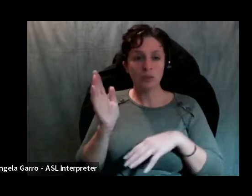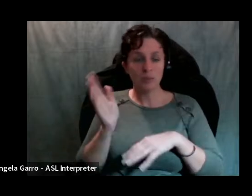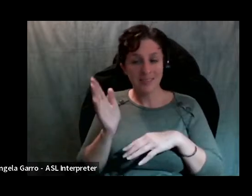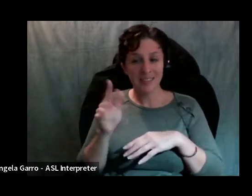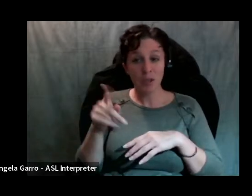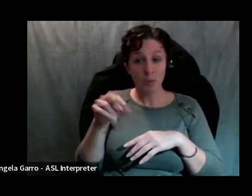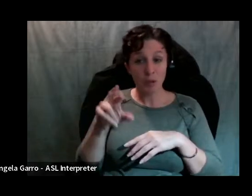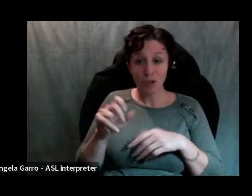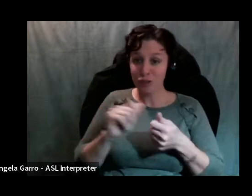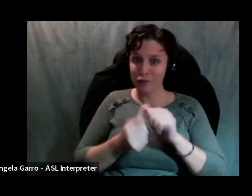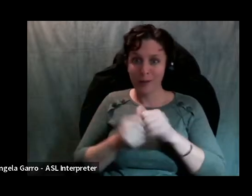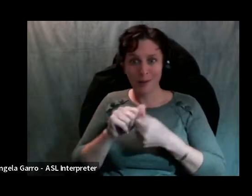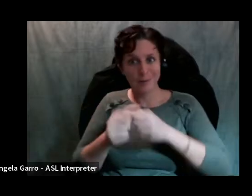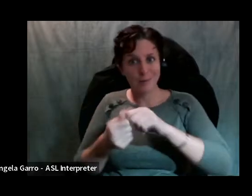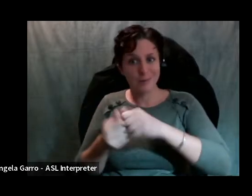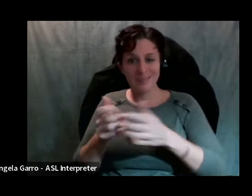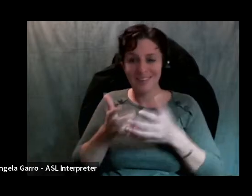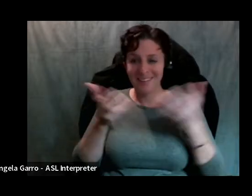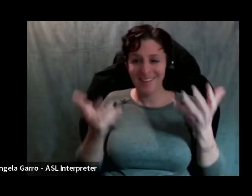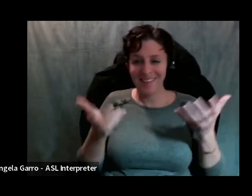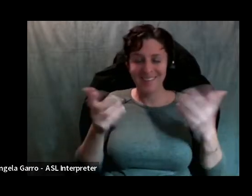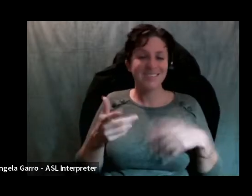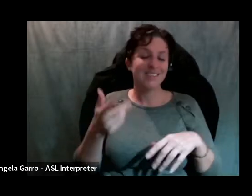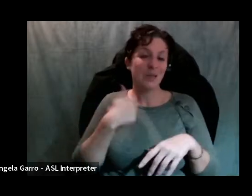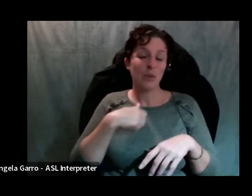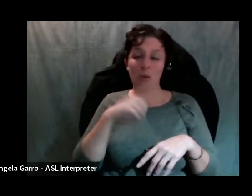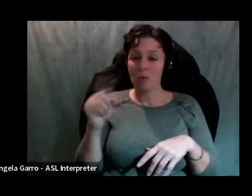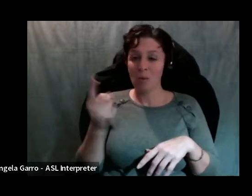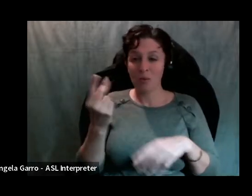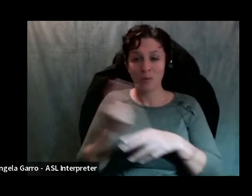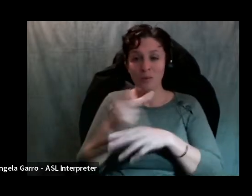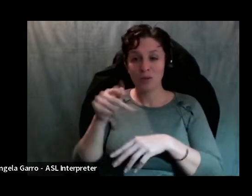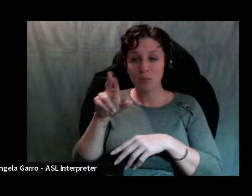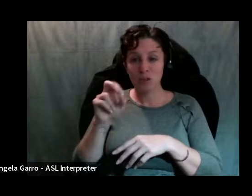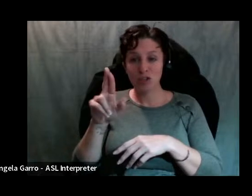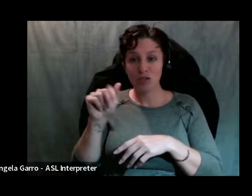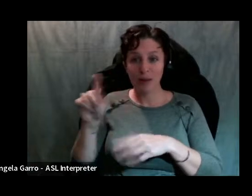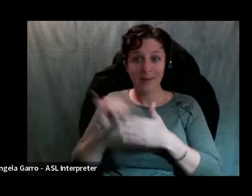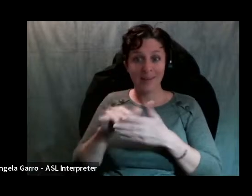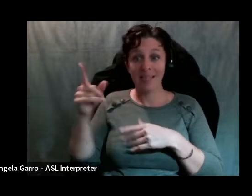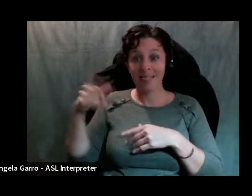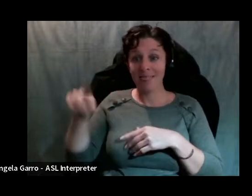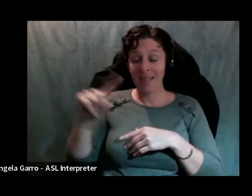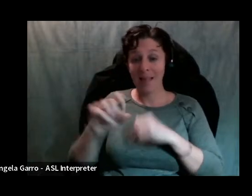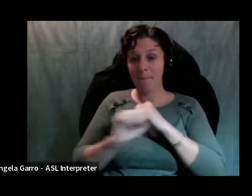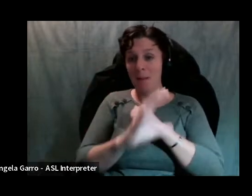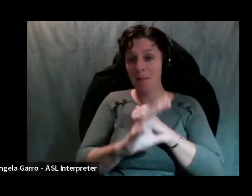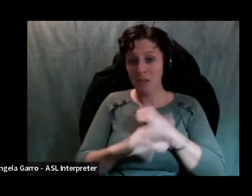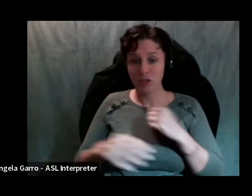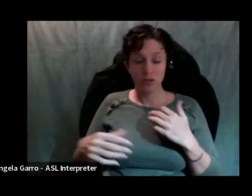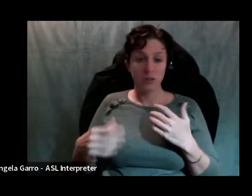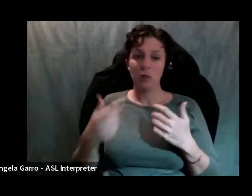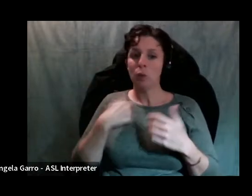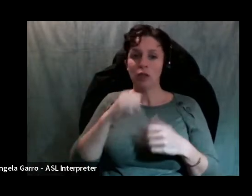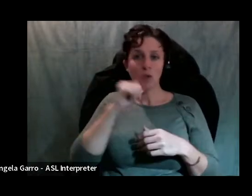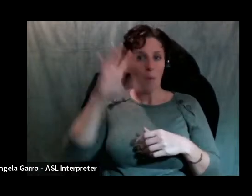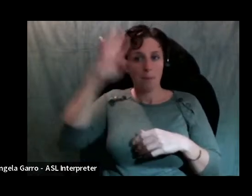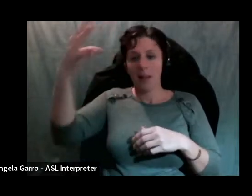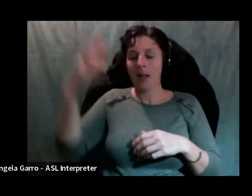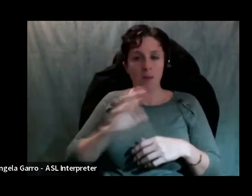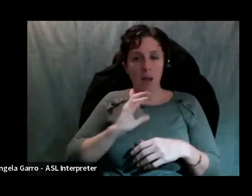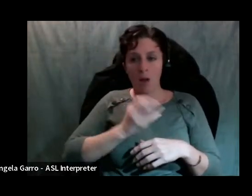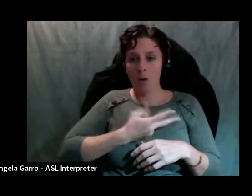PERS changes a lot. We only use the PERS rates that they publish. So we don't make up our own PERS